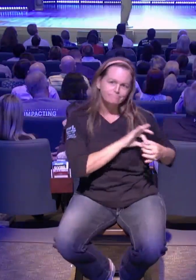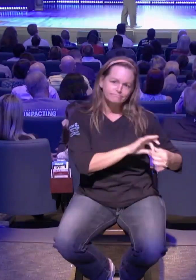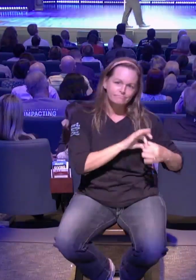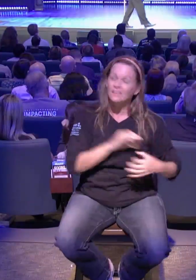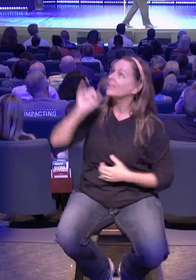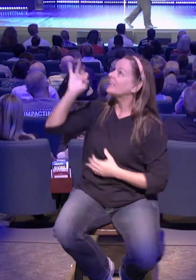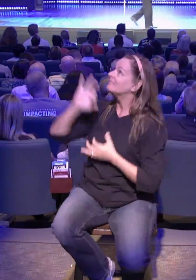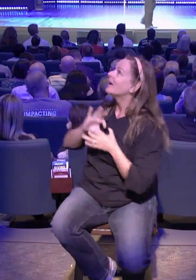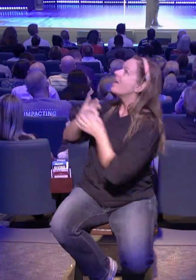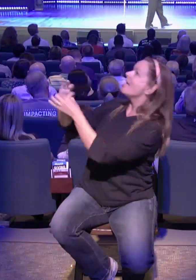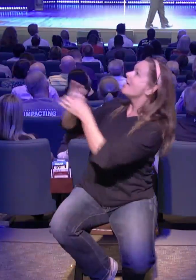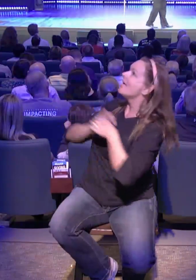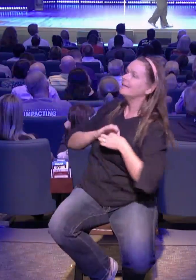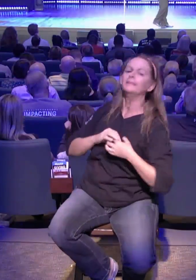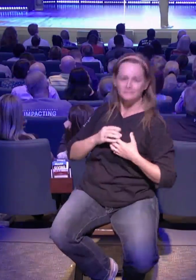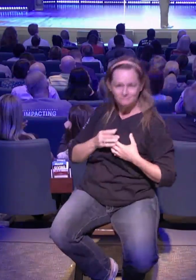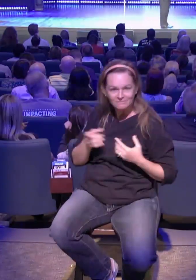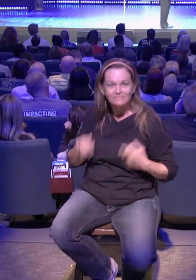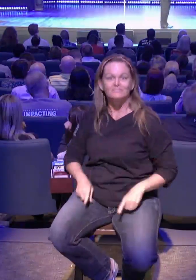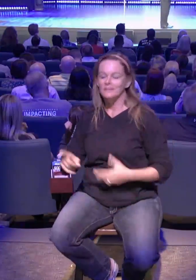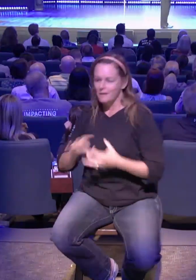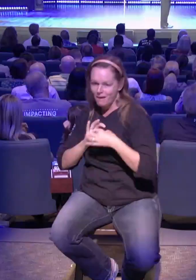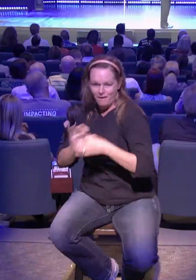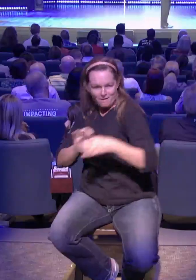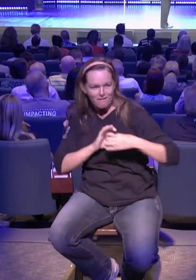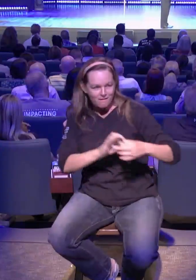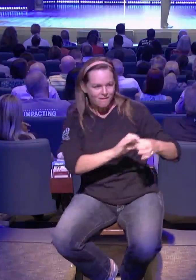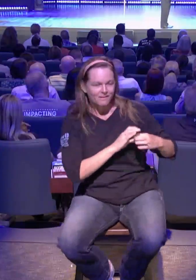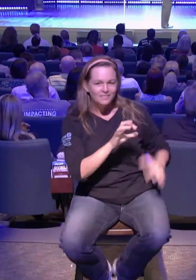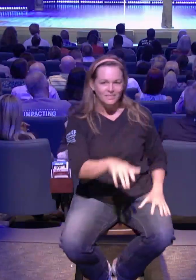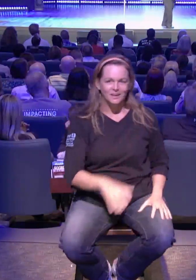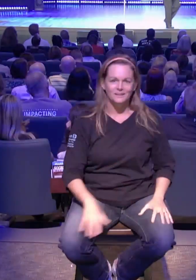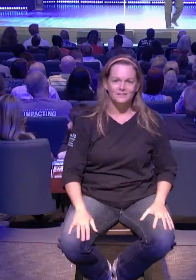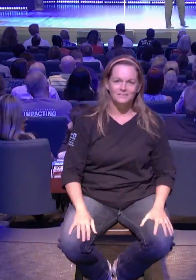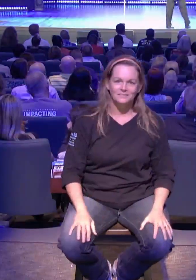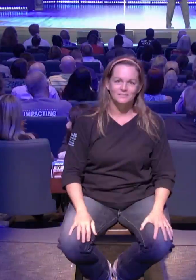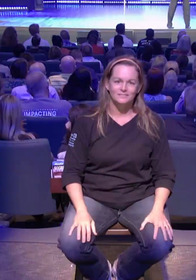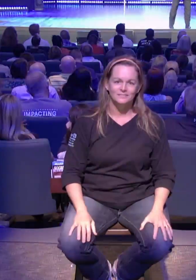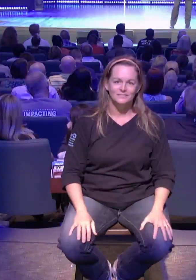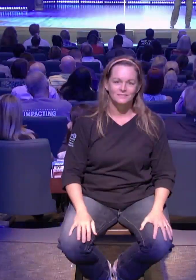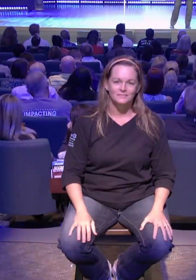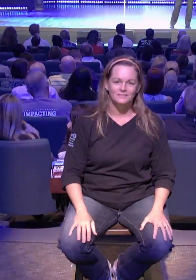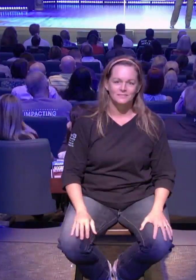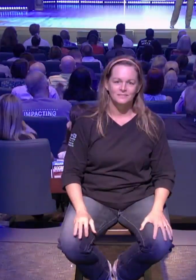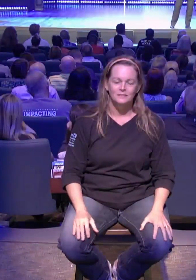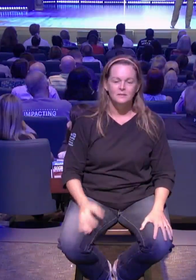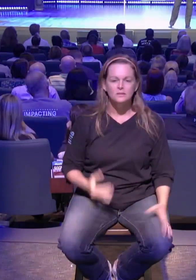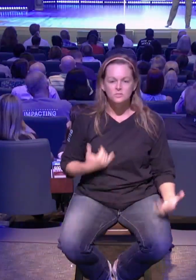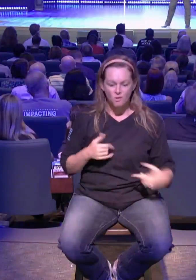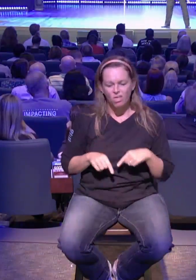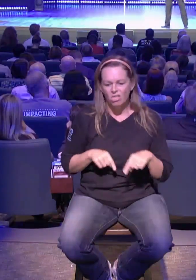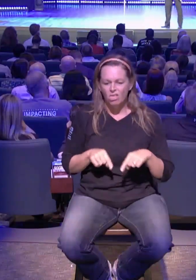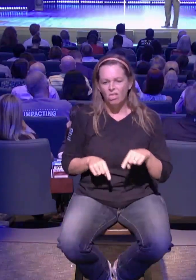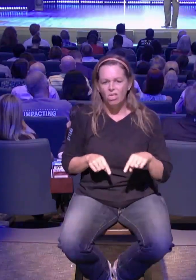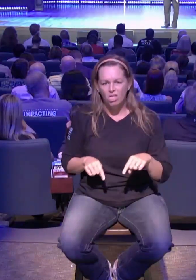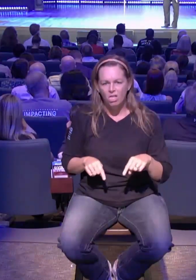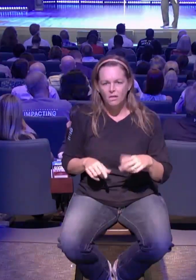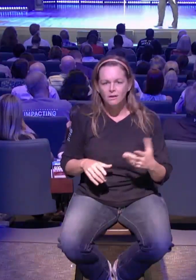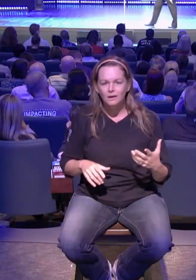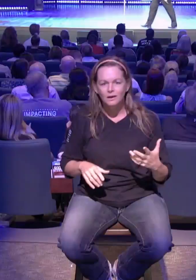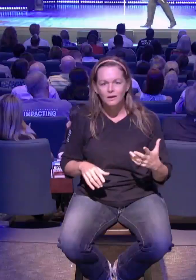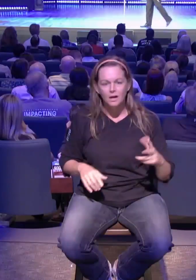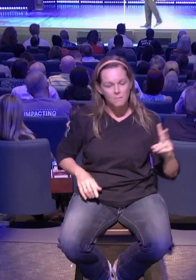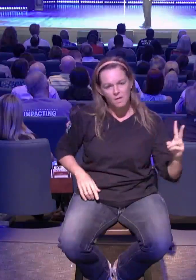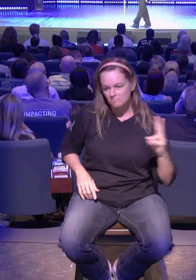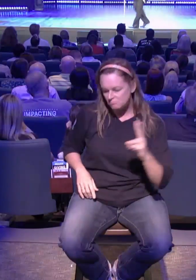the potential of him being a witness for the kingdom of God while he was still in a crippled state, but they saw him already in a healed